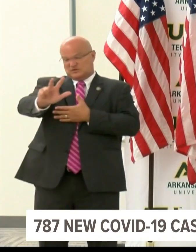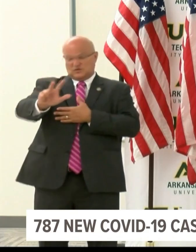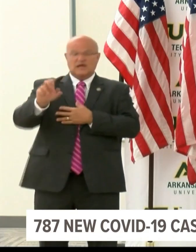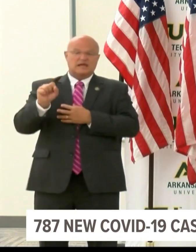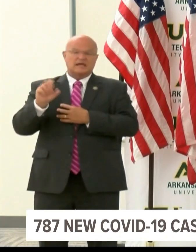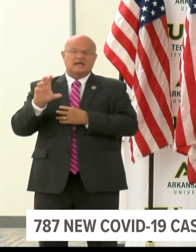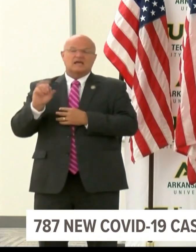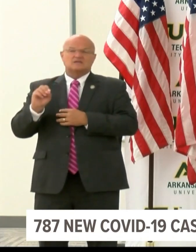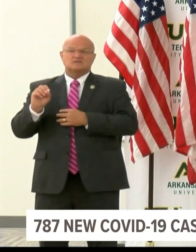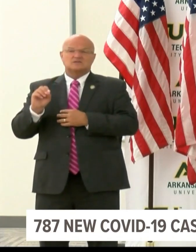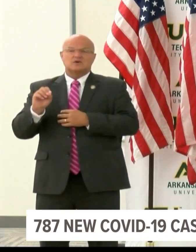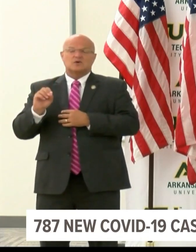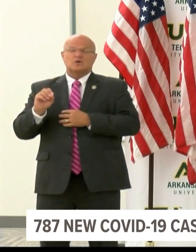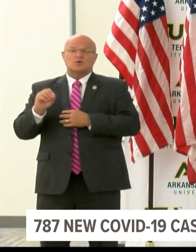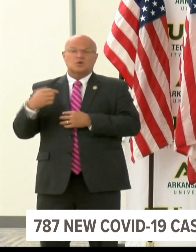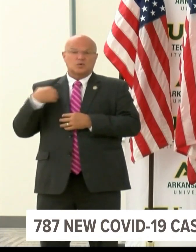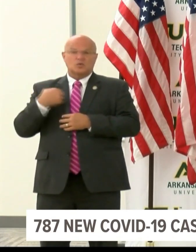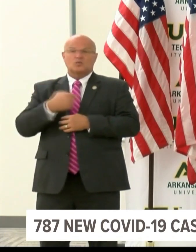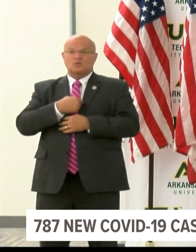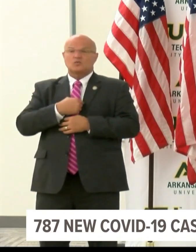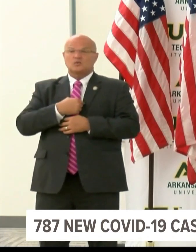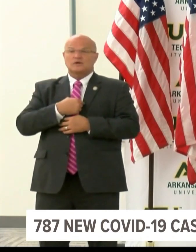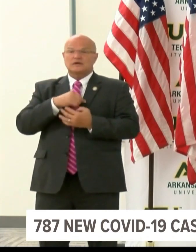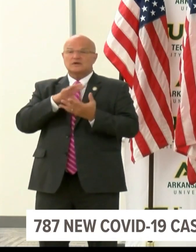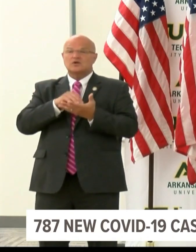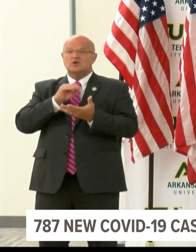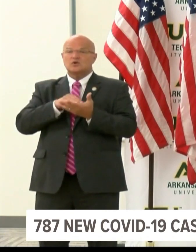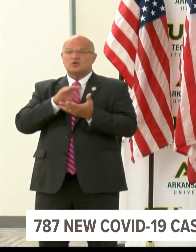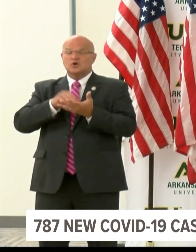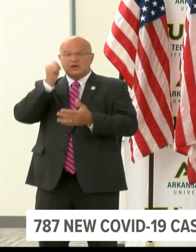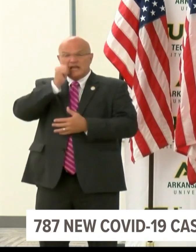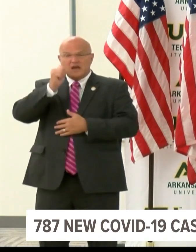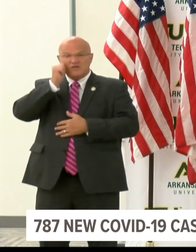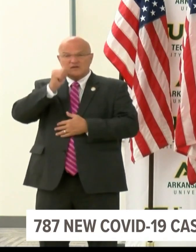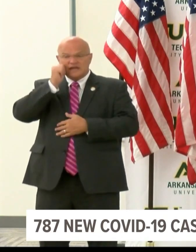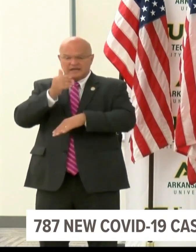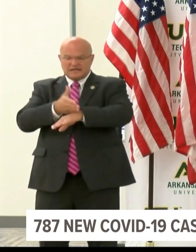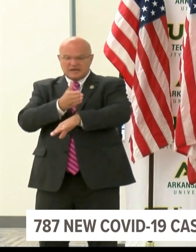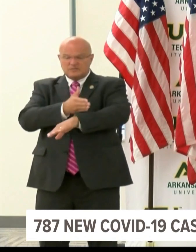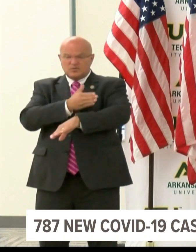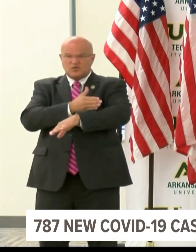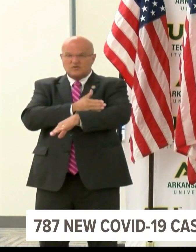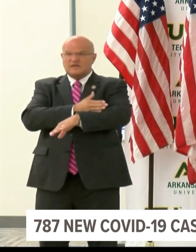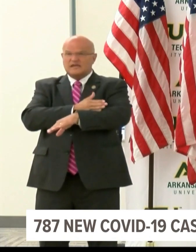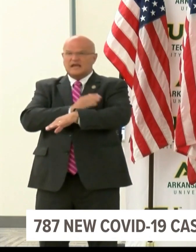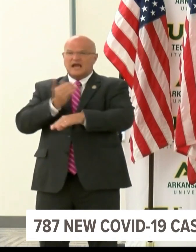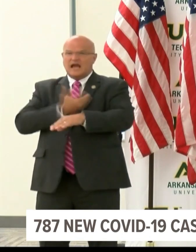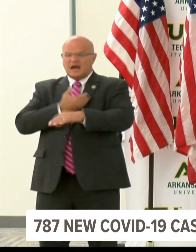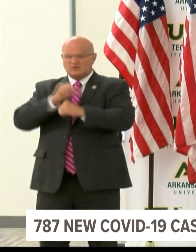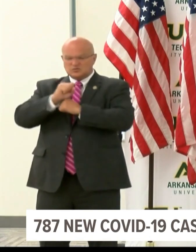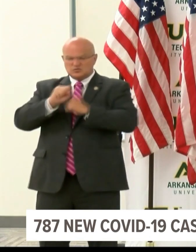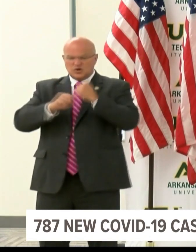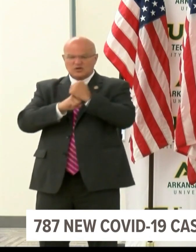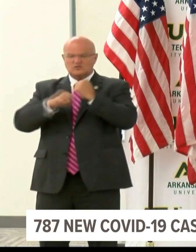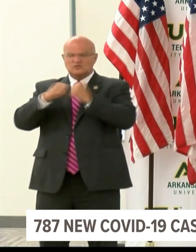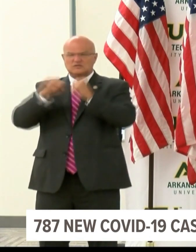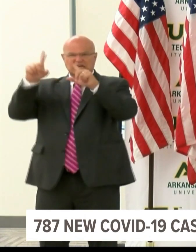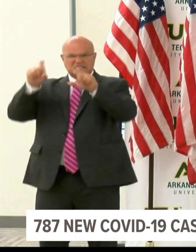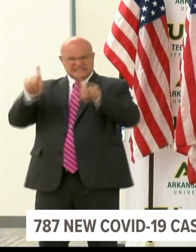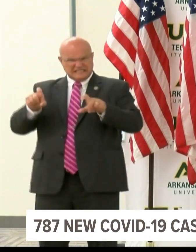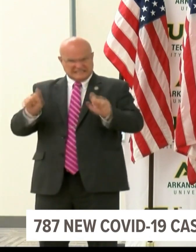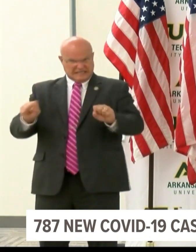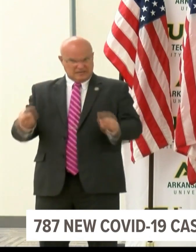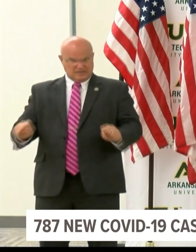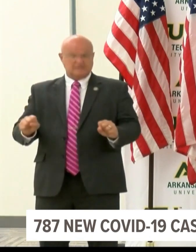so we are learning things every day. We're improving our infrastructure, our testing capability,